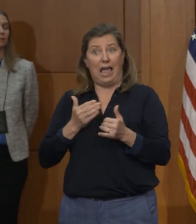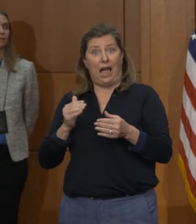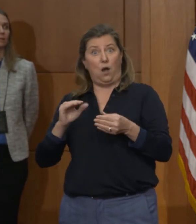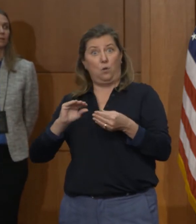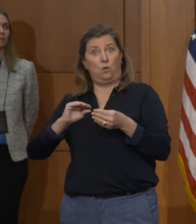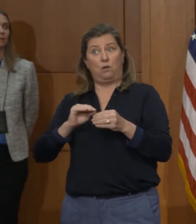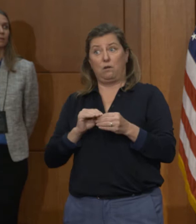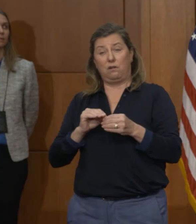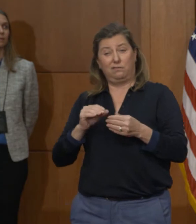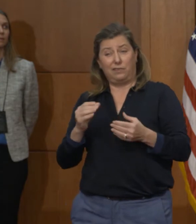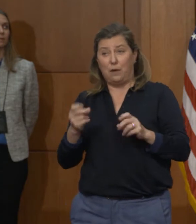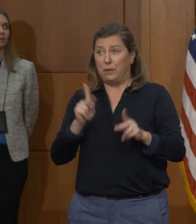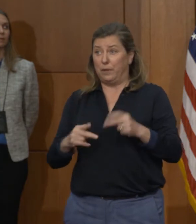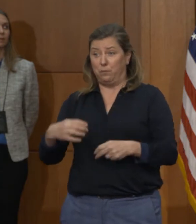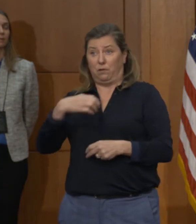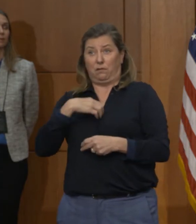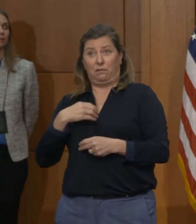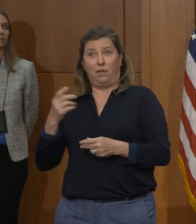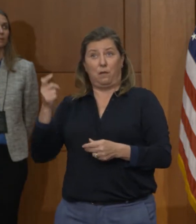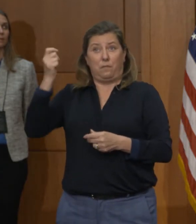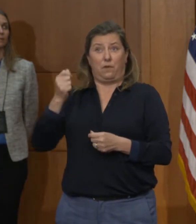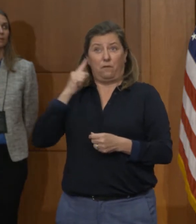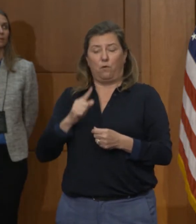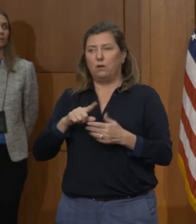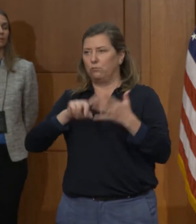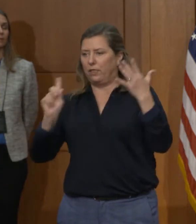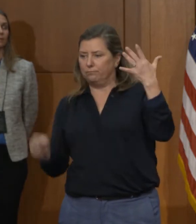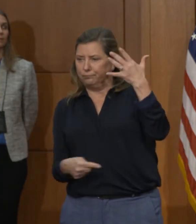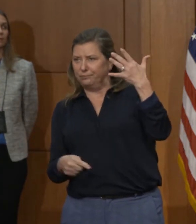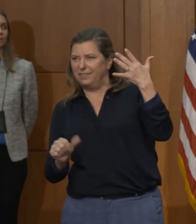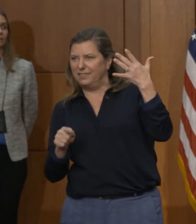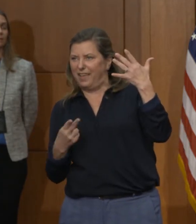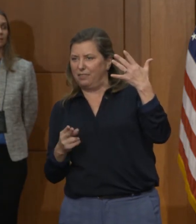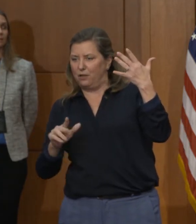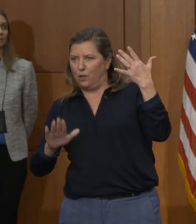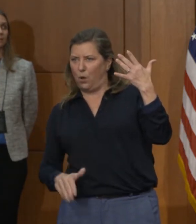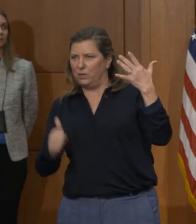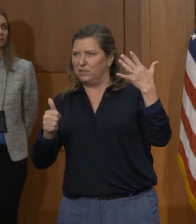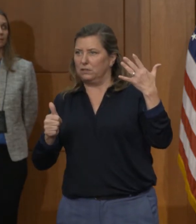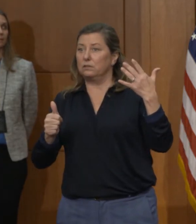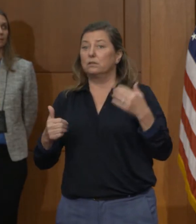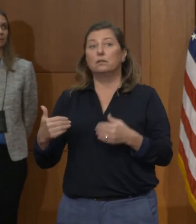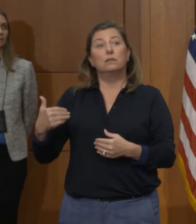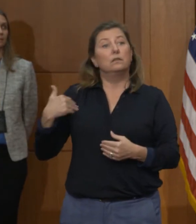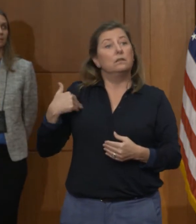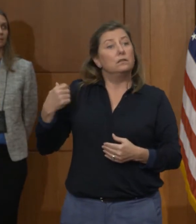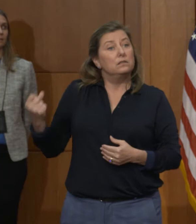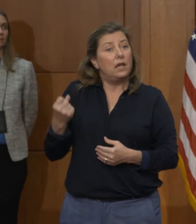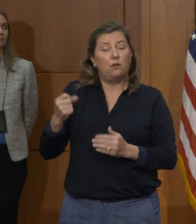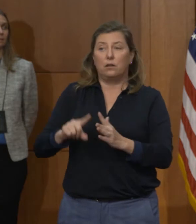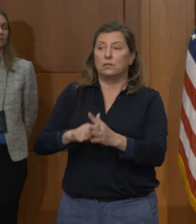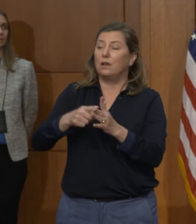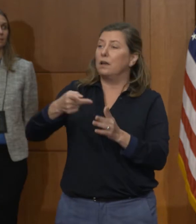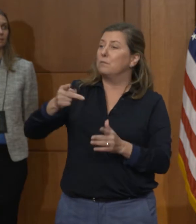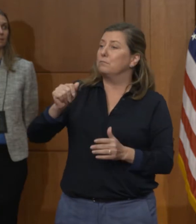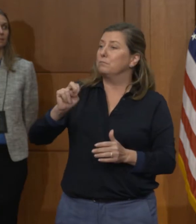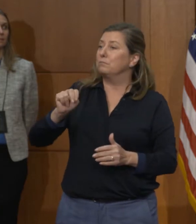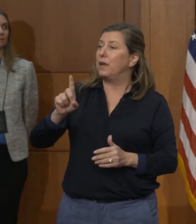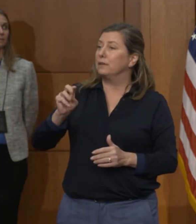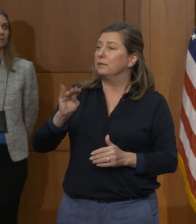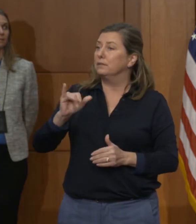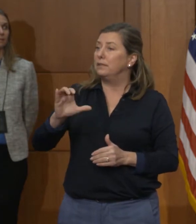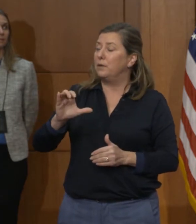claims per labor force in our country. On Saturday, we launched the Pandemic